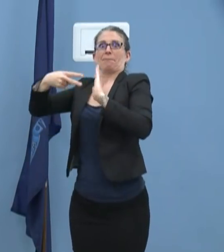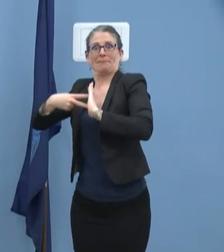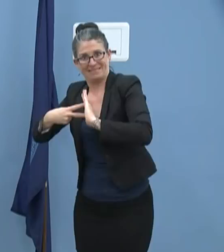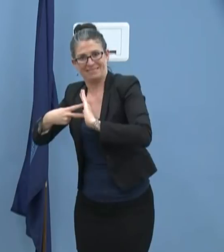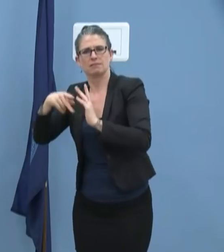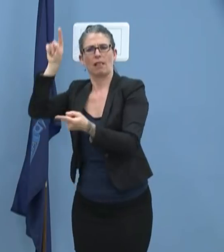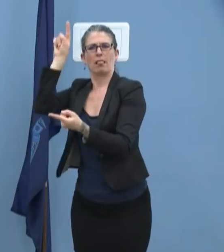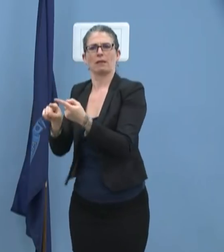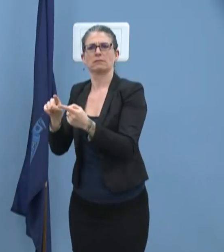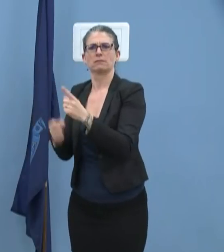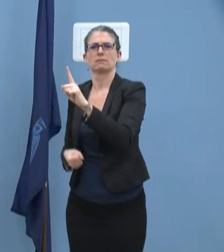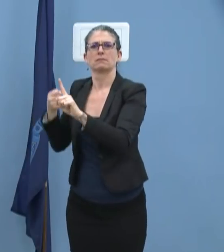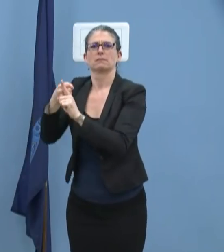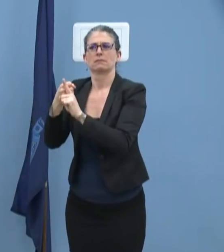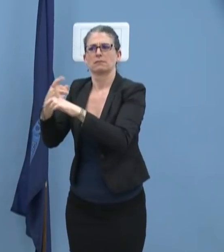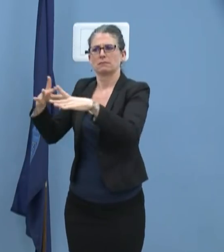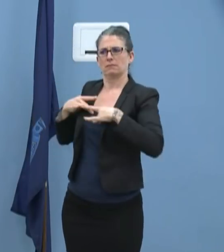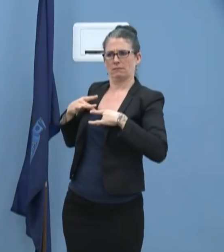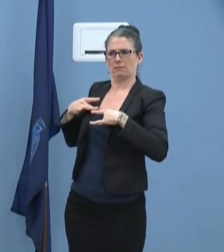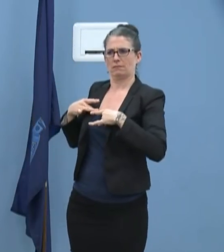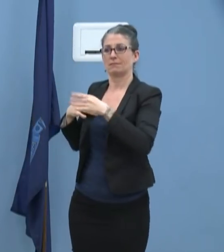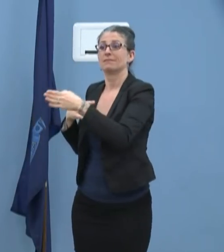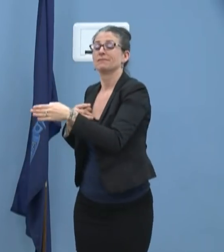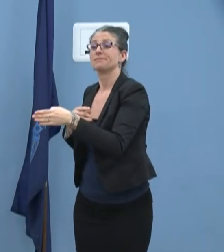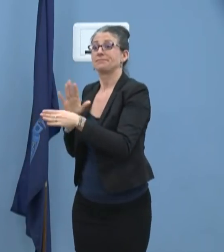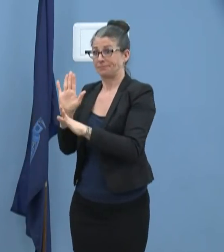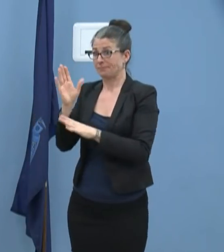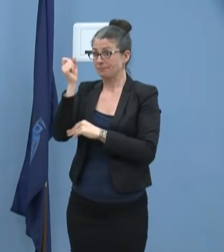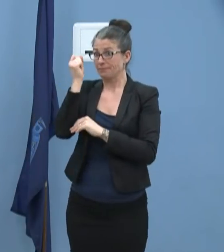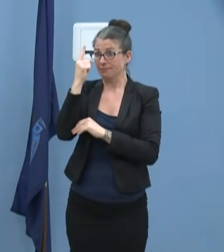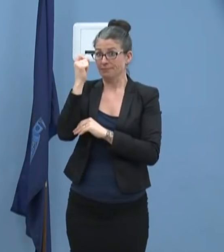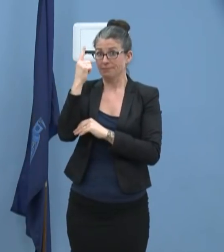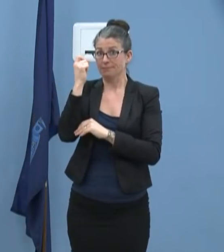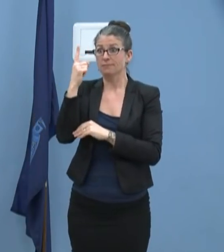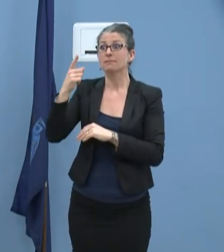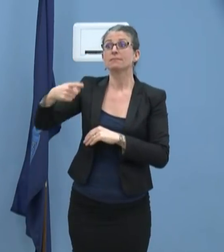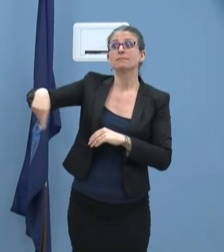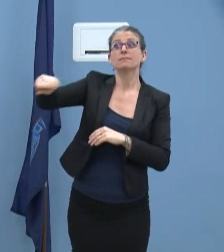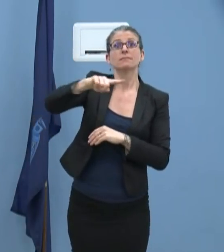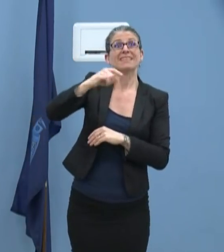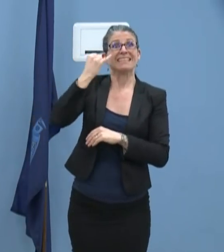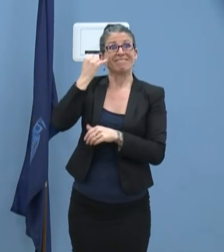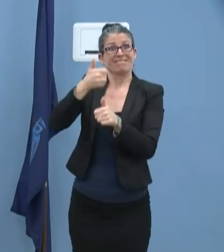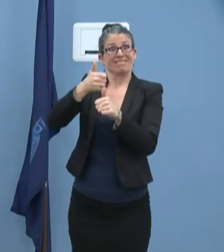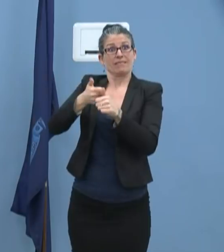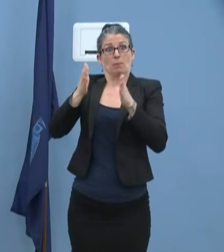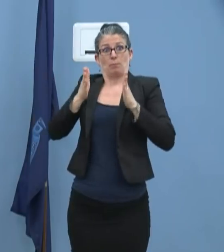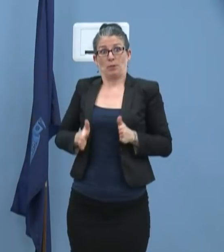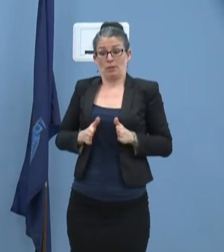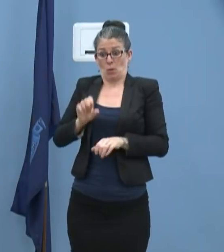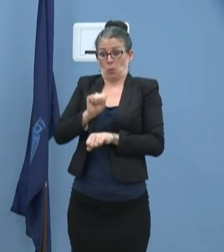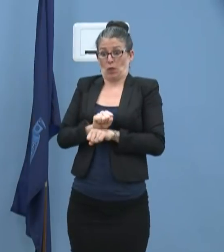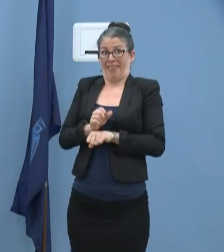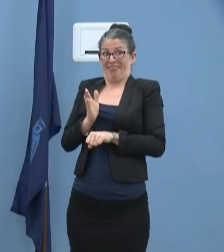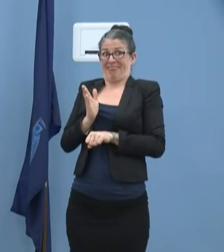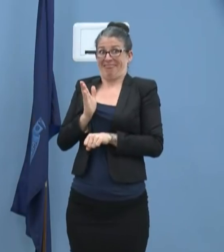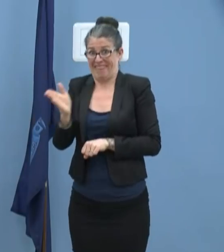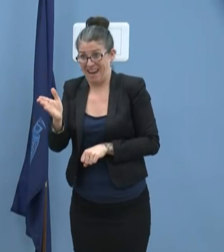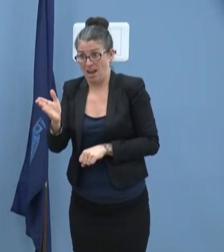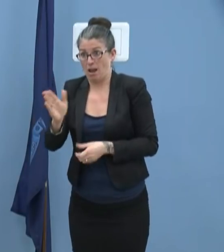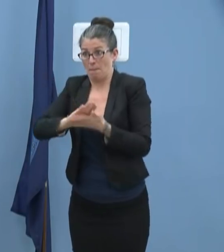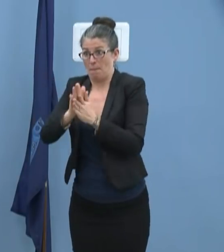work there might be exposed and themselves may become ill. The other reason that workplaces are different or that the